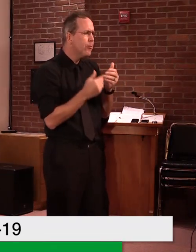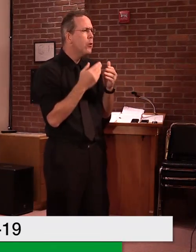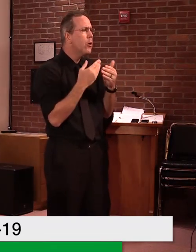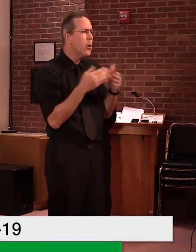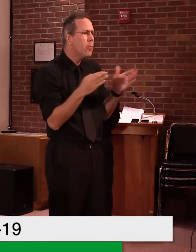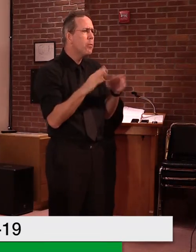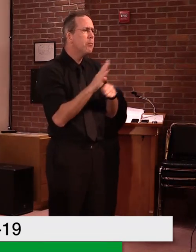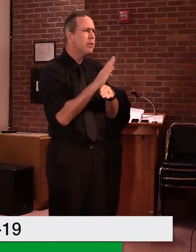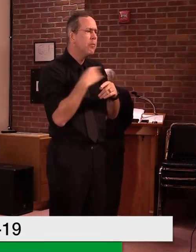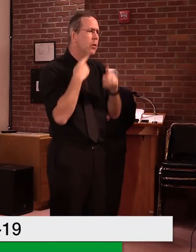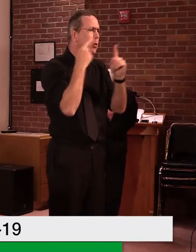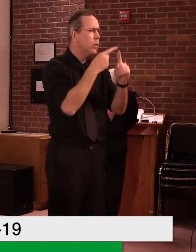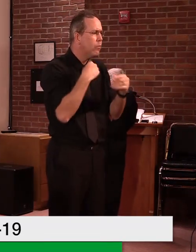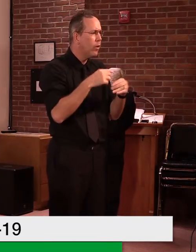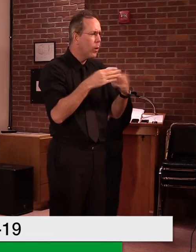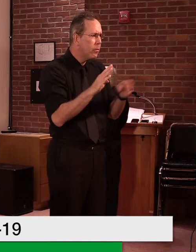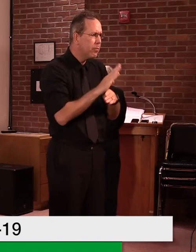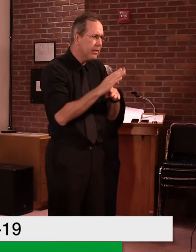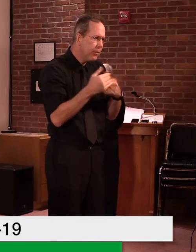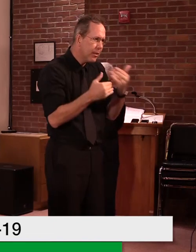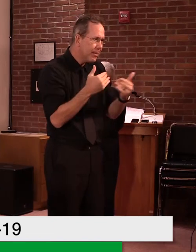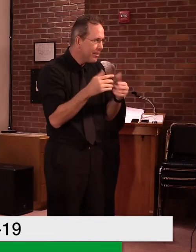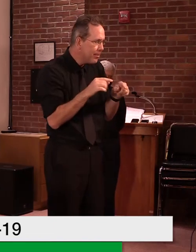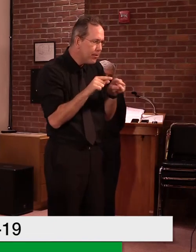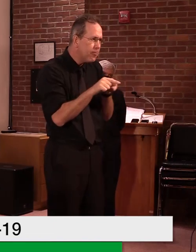So it's a delicate balance.